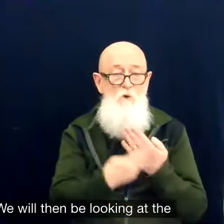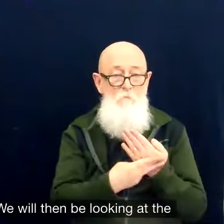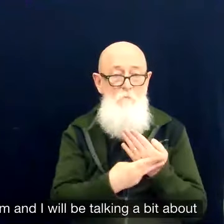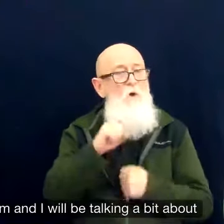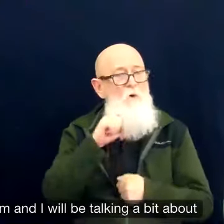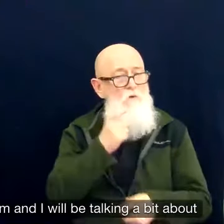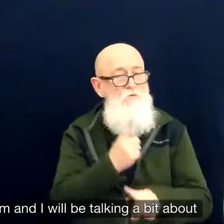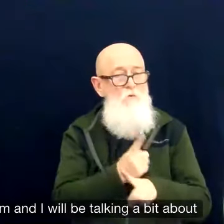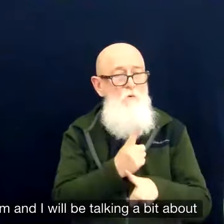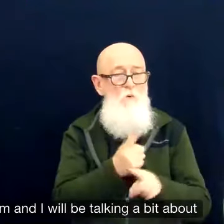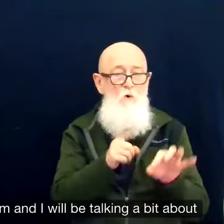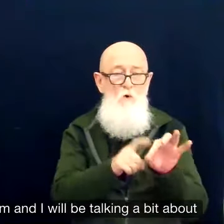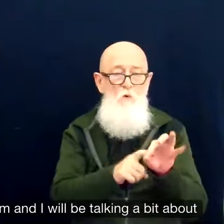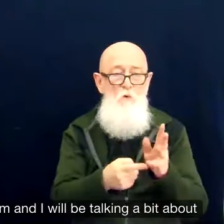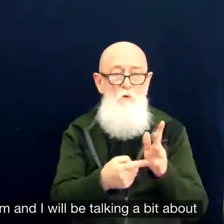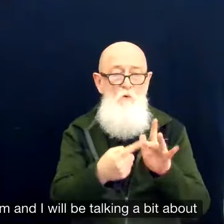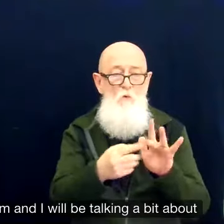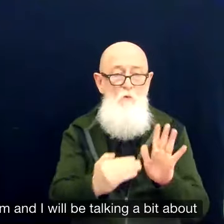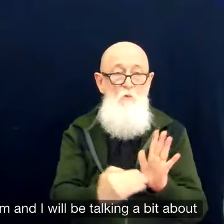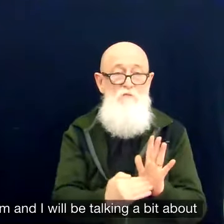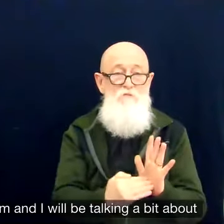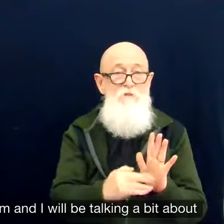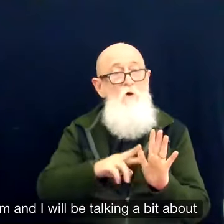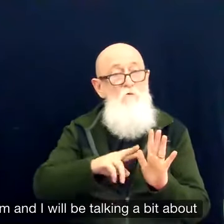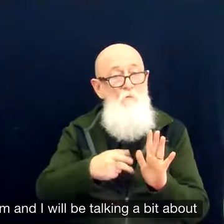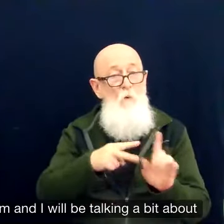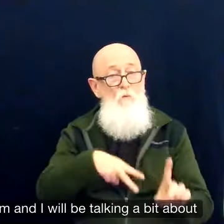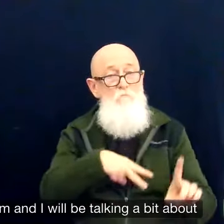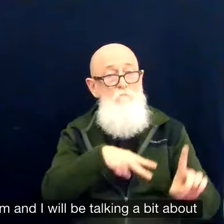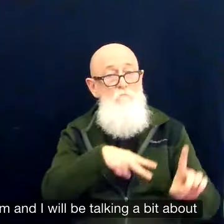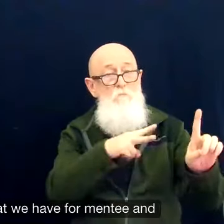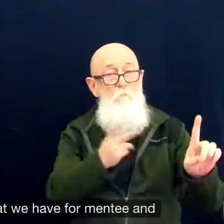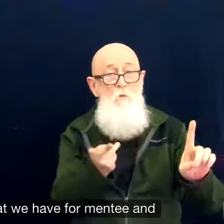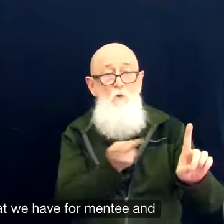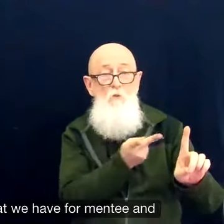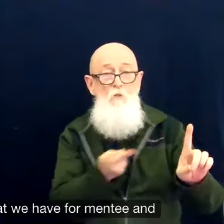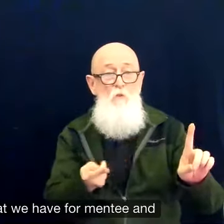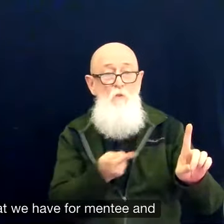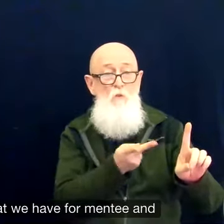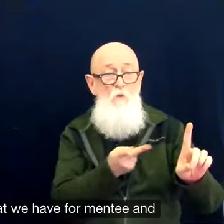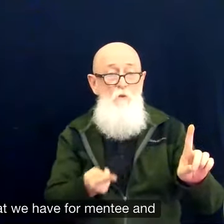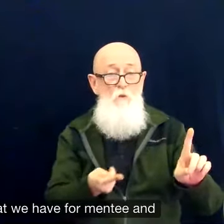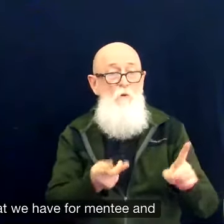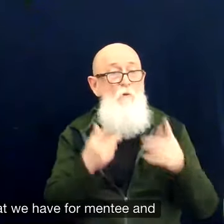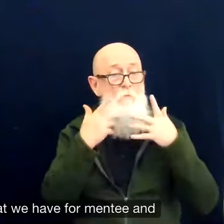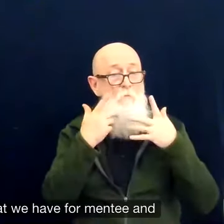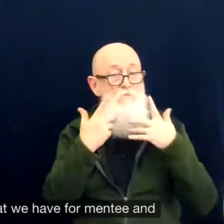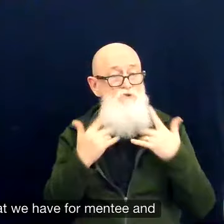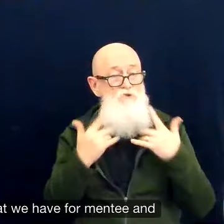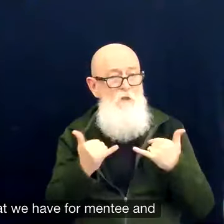we have for mentees and mentors to check if they're ready to join the program.